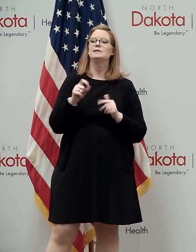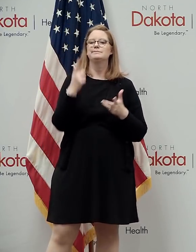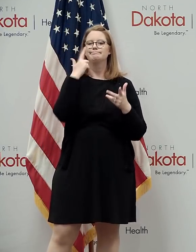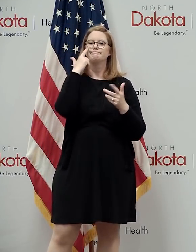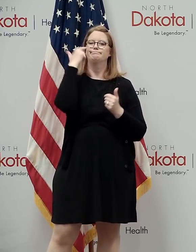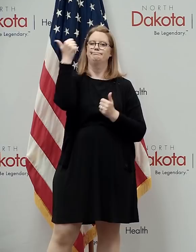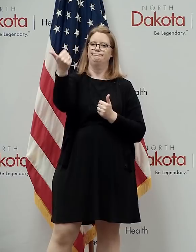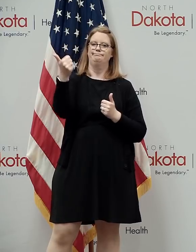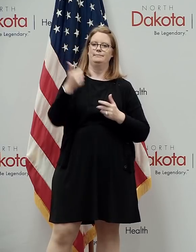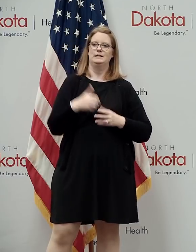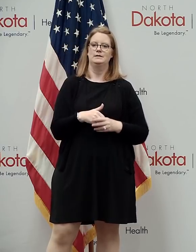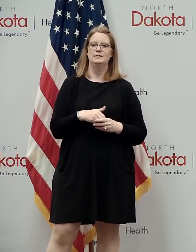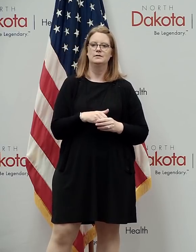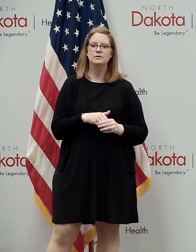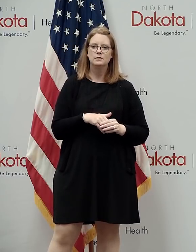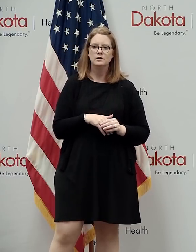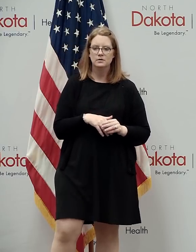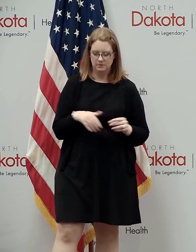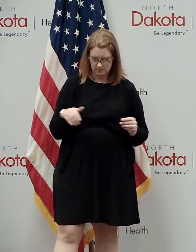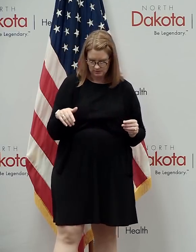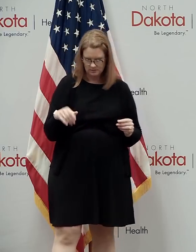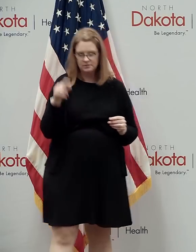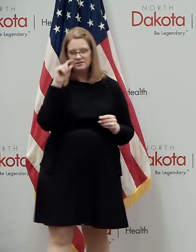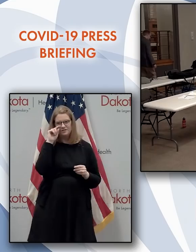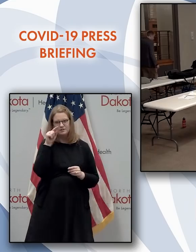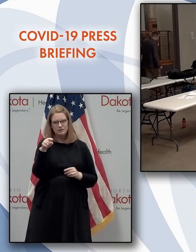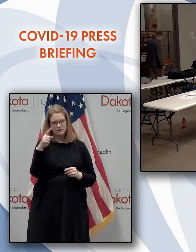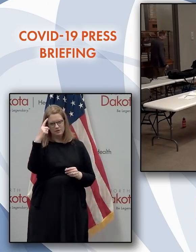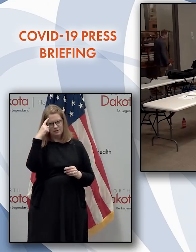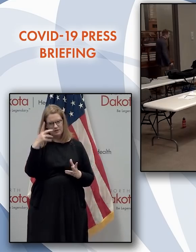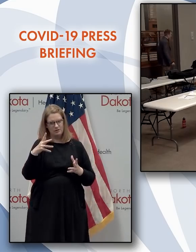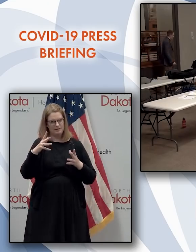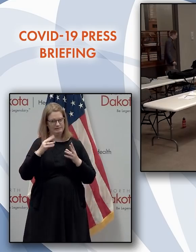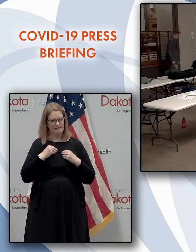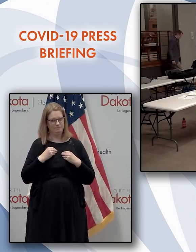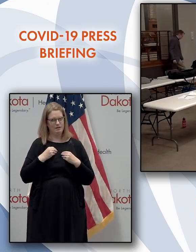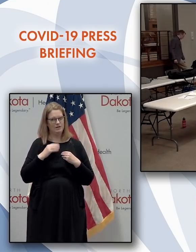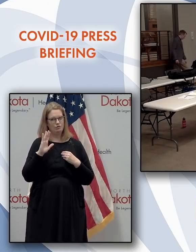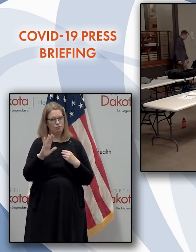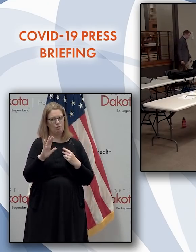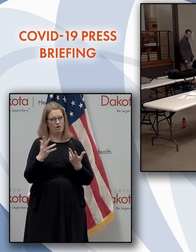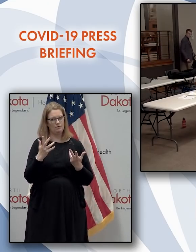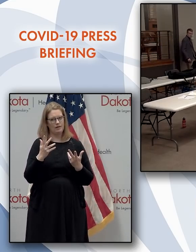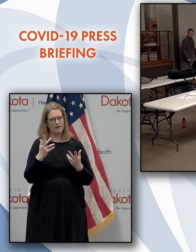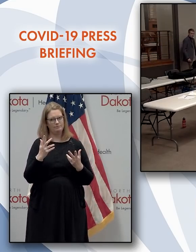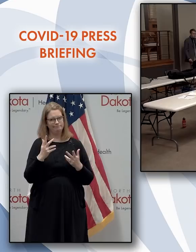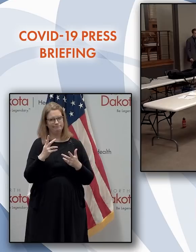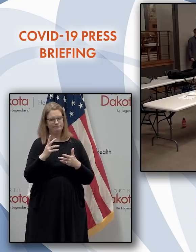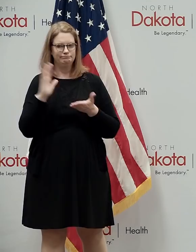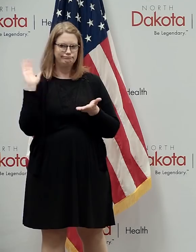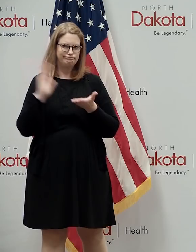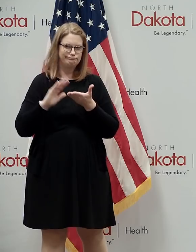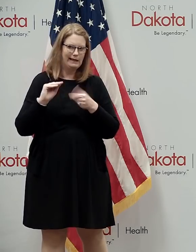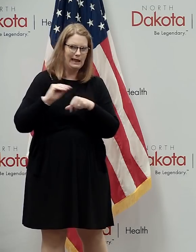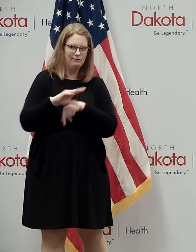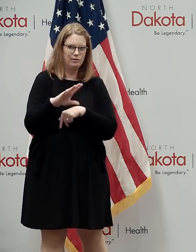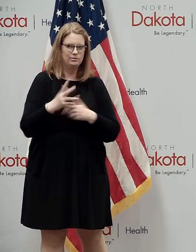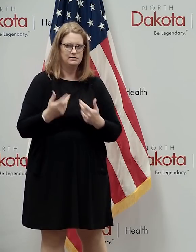So it's a. Do you think they're accepting your light touch of government? Do you think the public are?